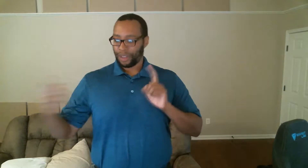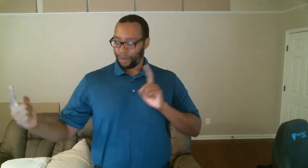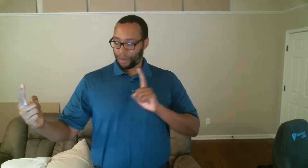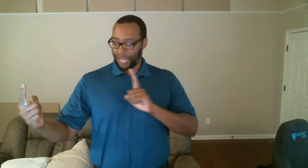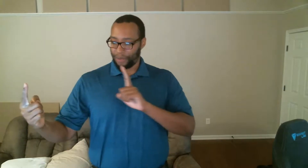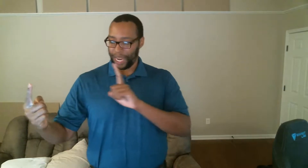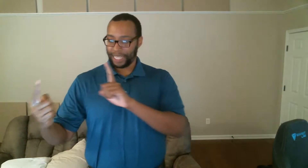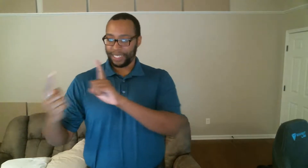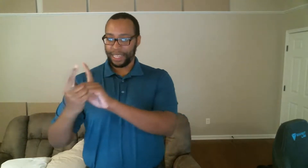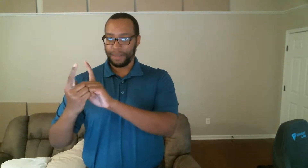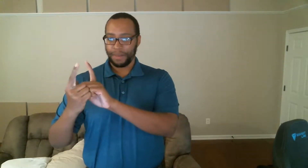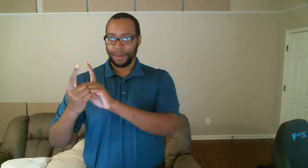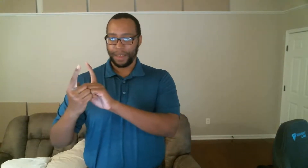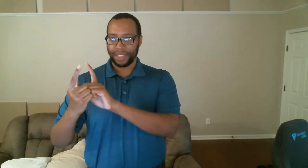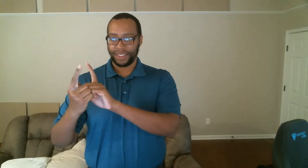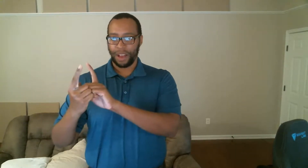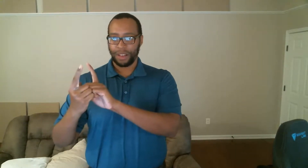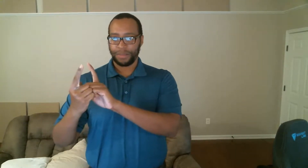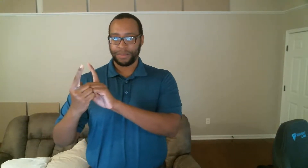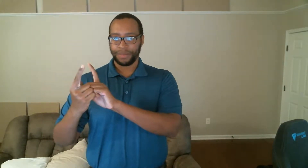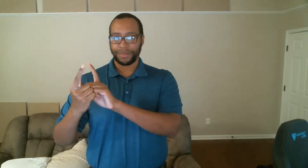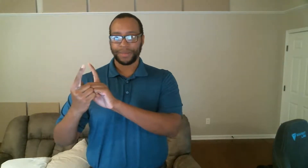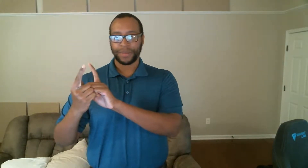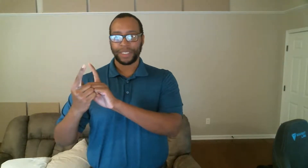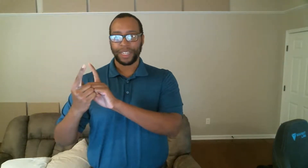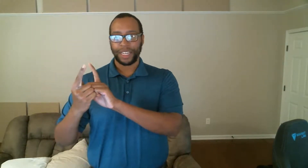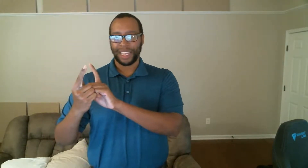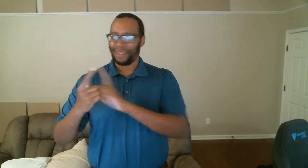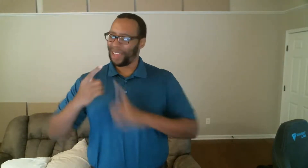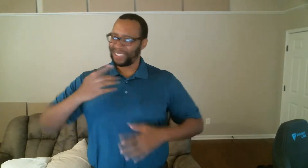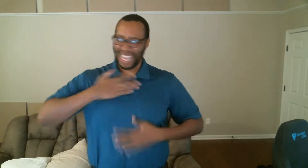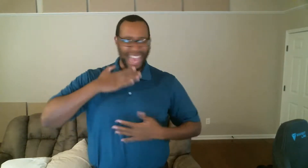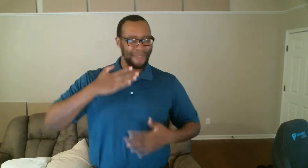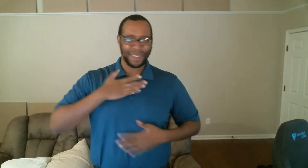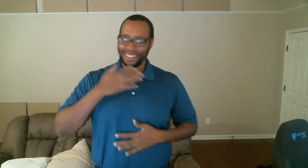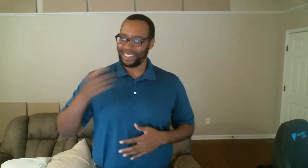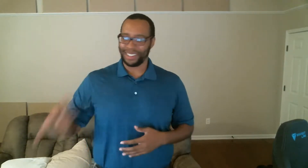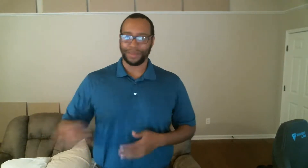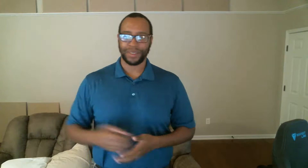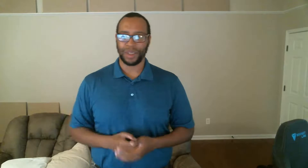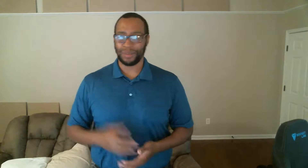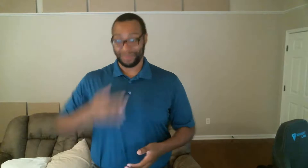I ran into them. I saw them. And I was happy to see them. So